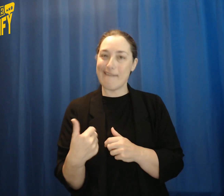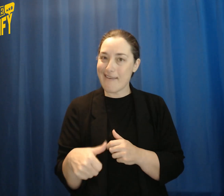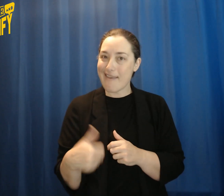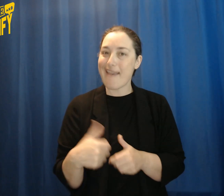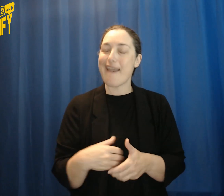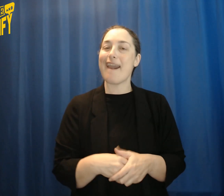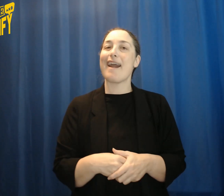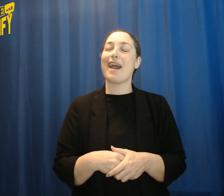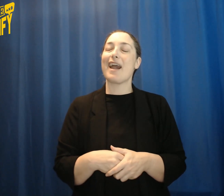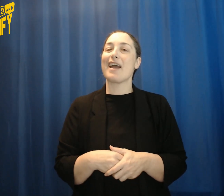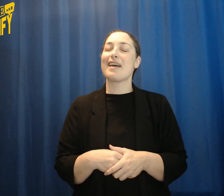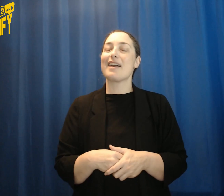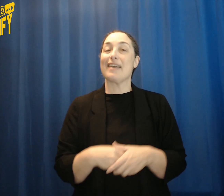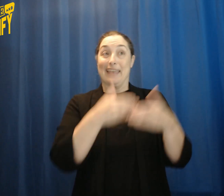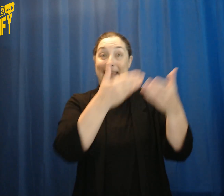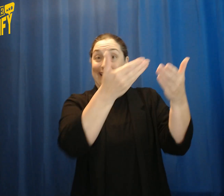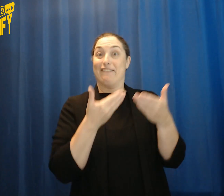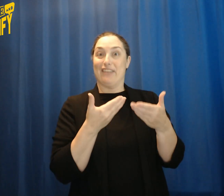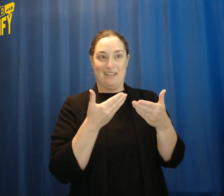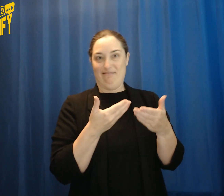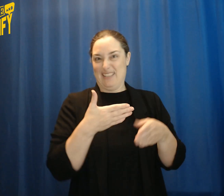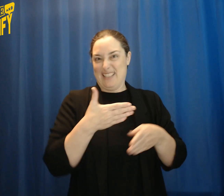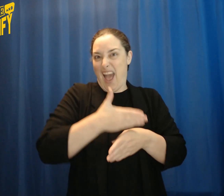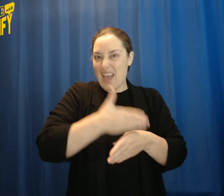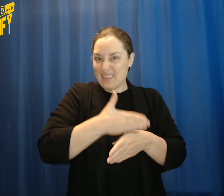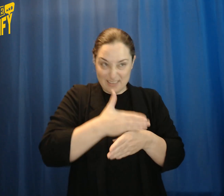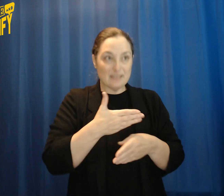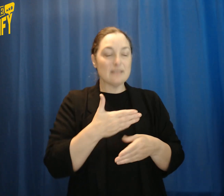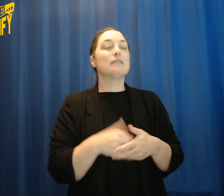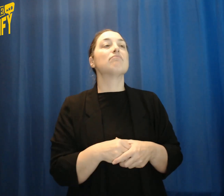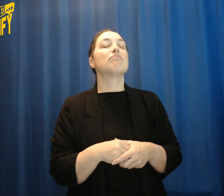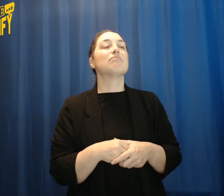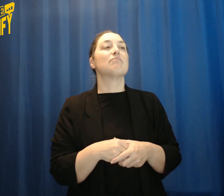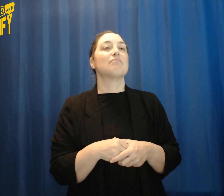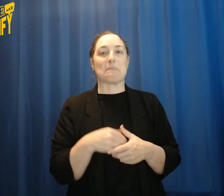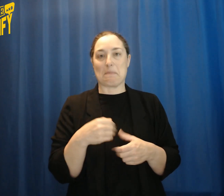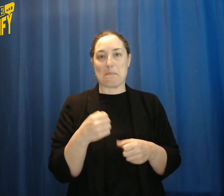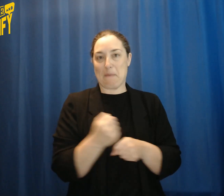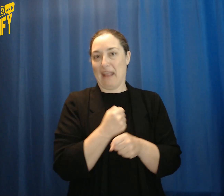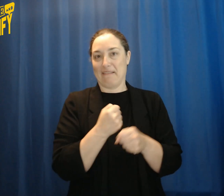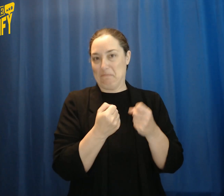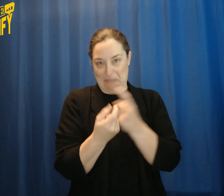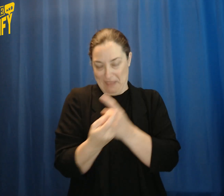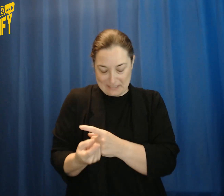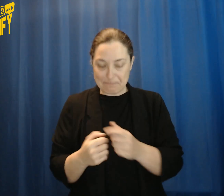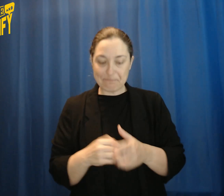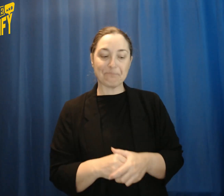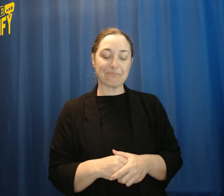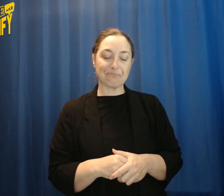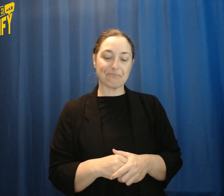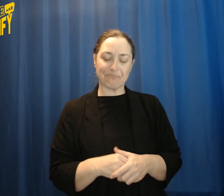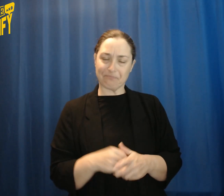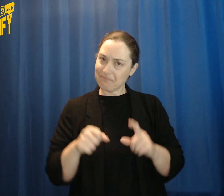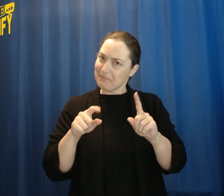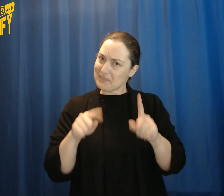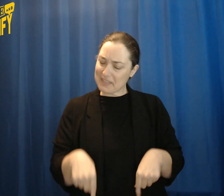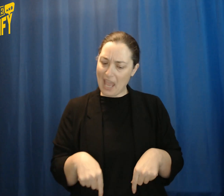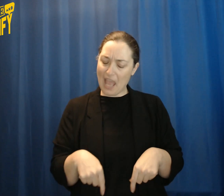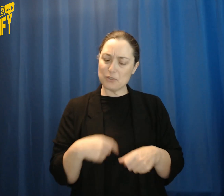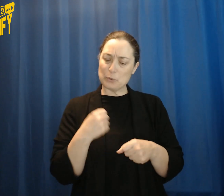tasks and the objects we made were up to us. And when I did start making those objects, I